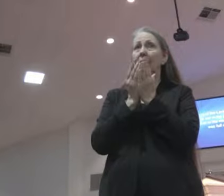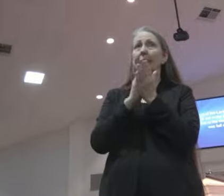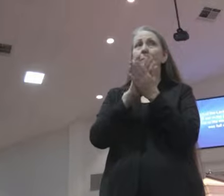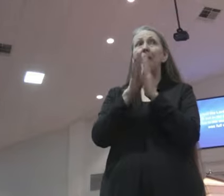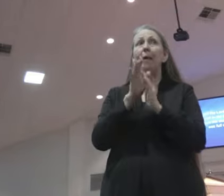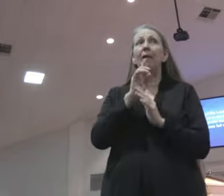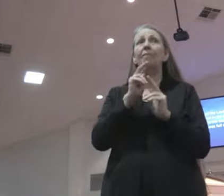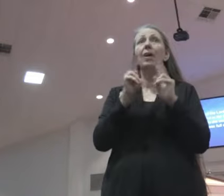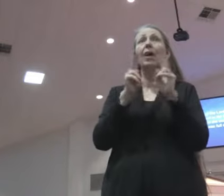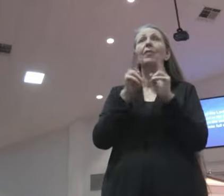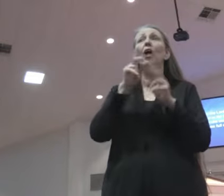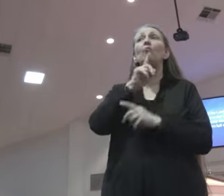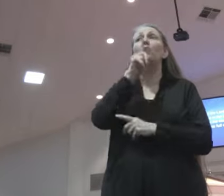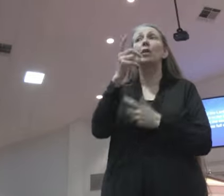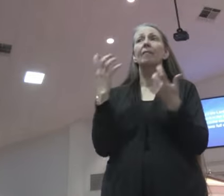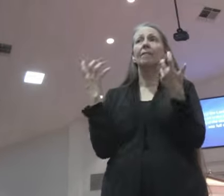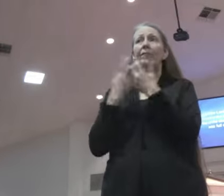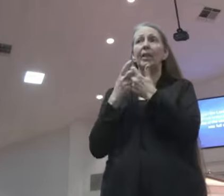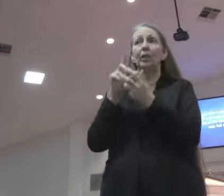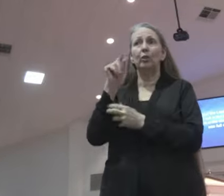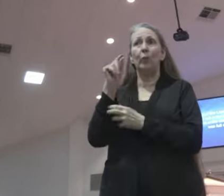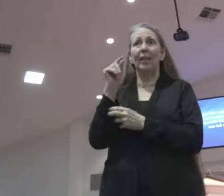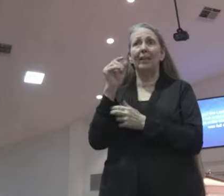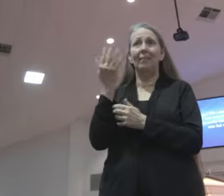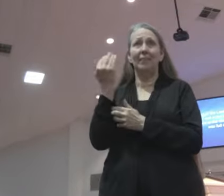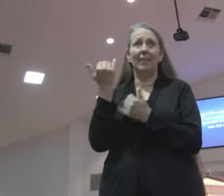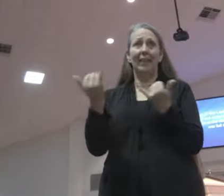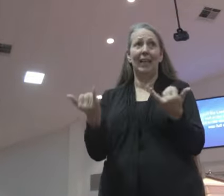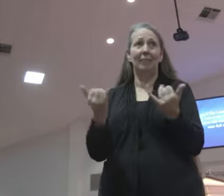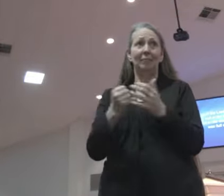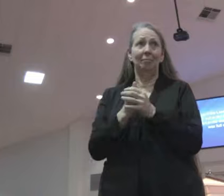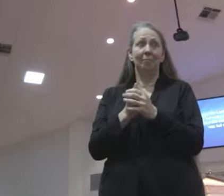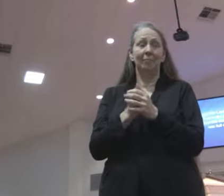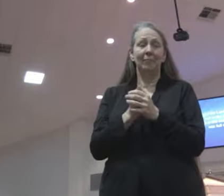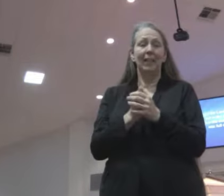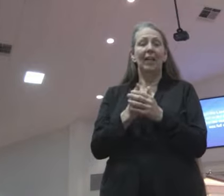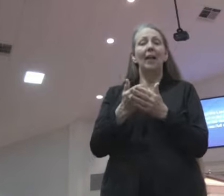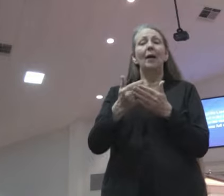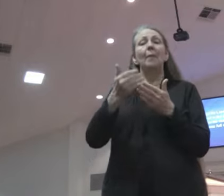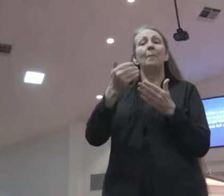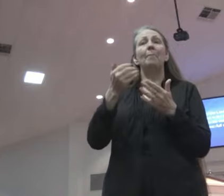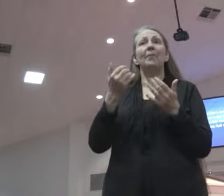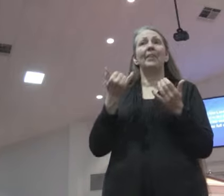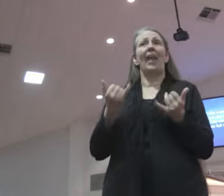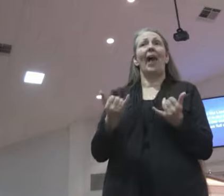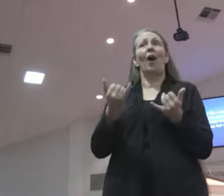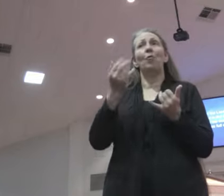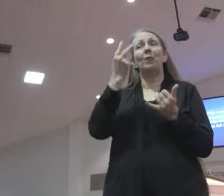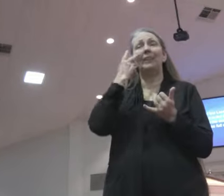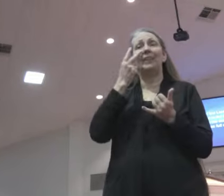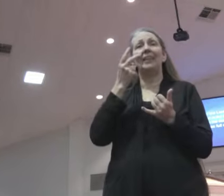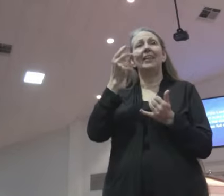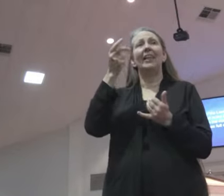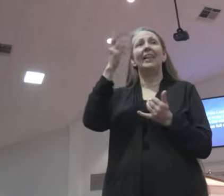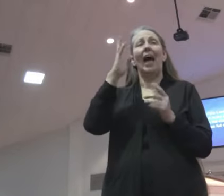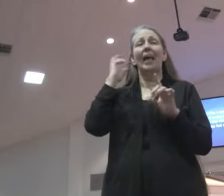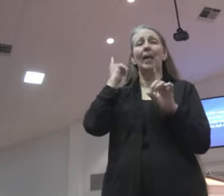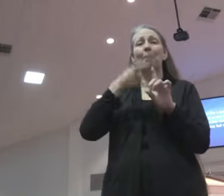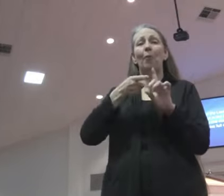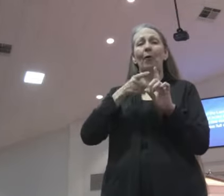life. And stuff that we've just used, all of a sudden we find out that God had a